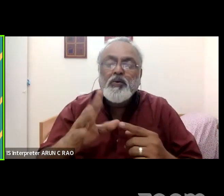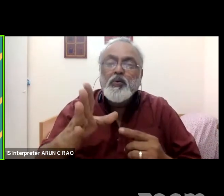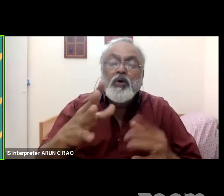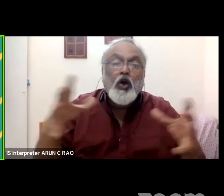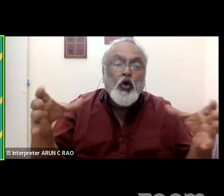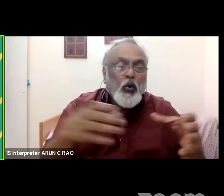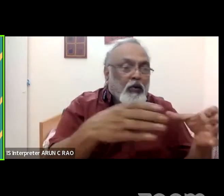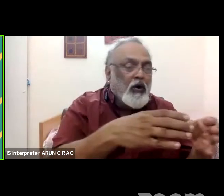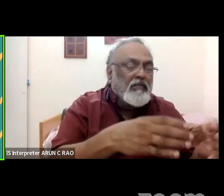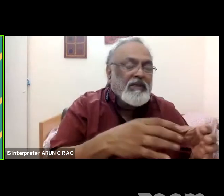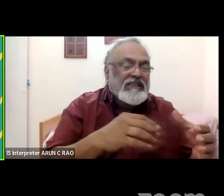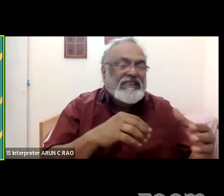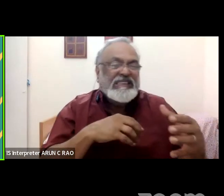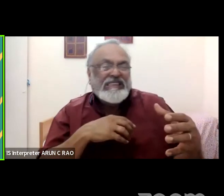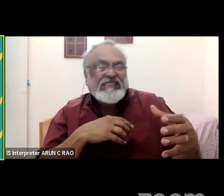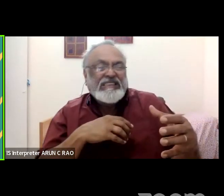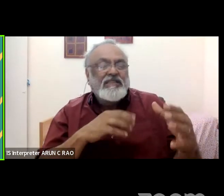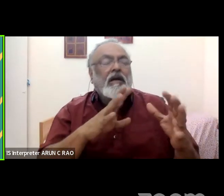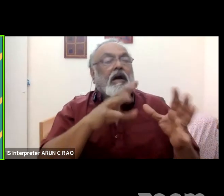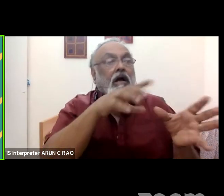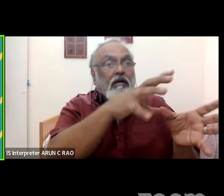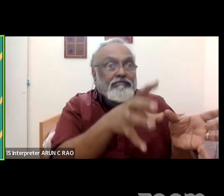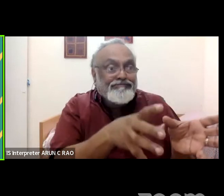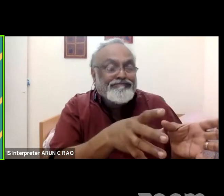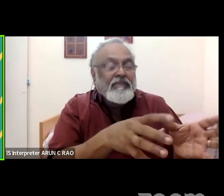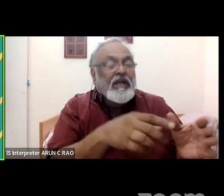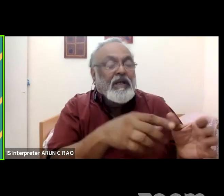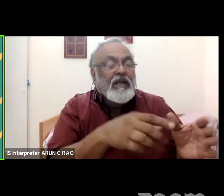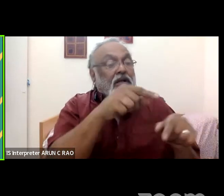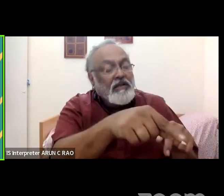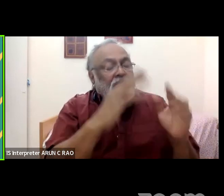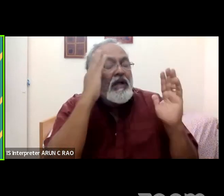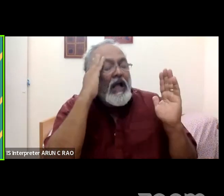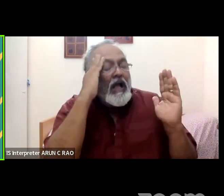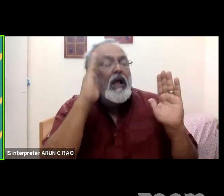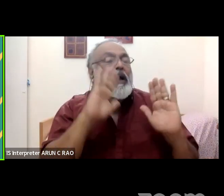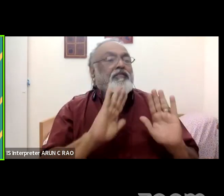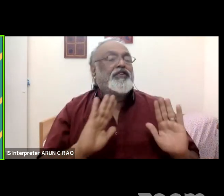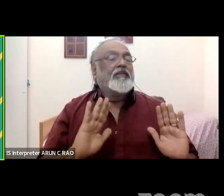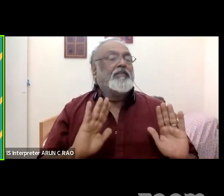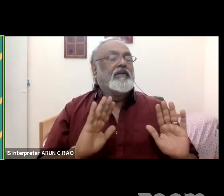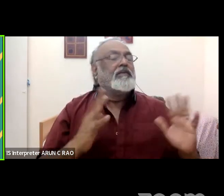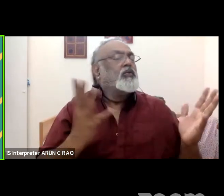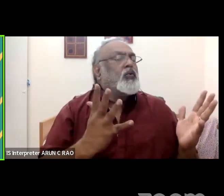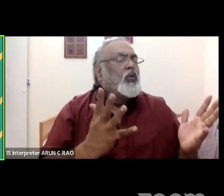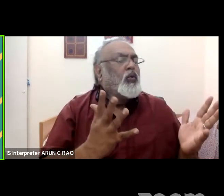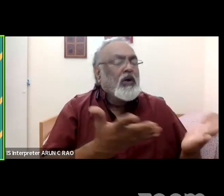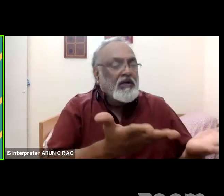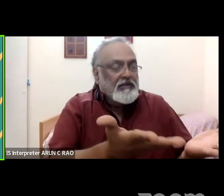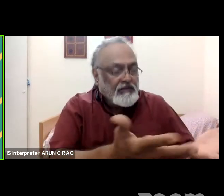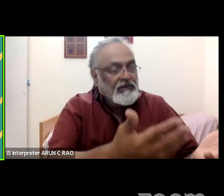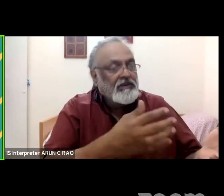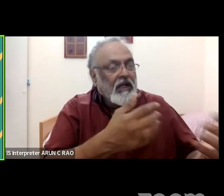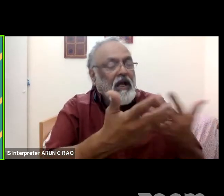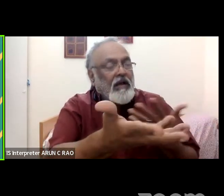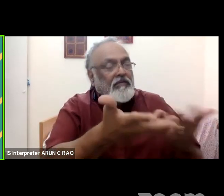aspirations according to what they're comfortable with, so that they are able to meaningfully engage. And